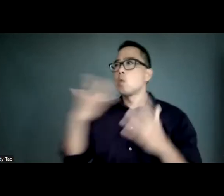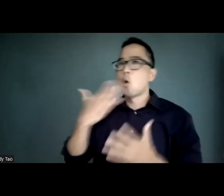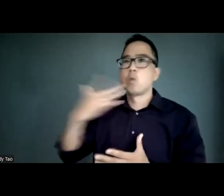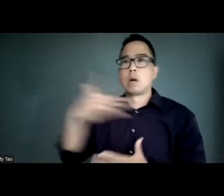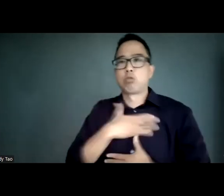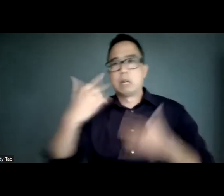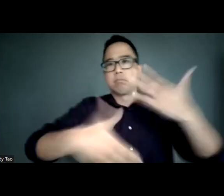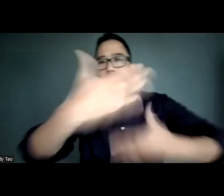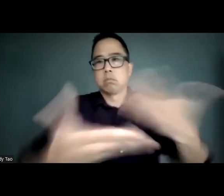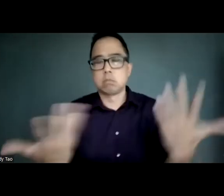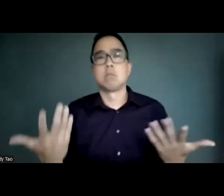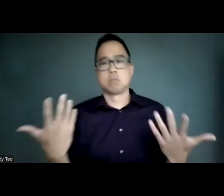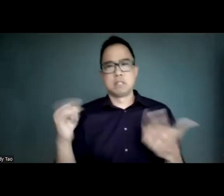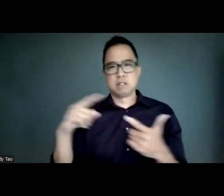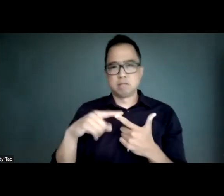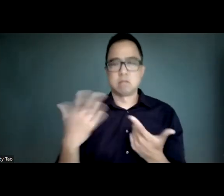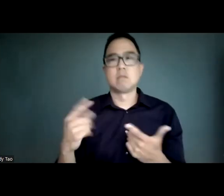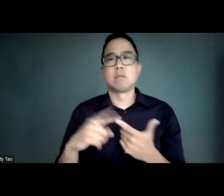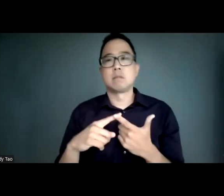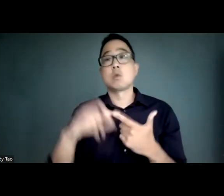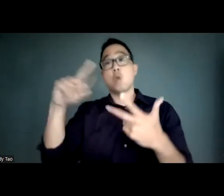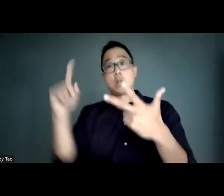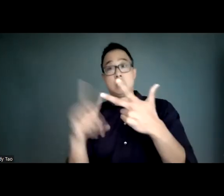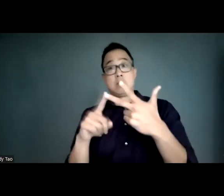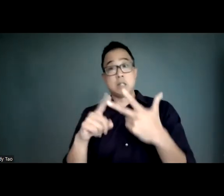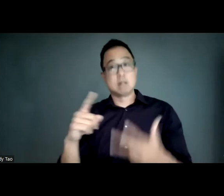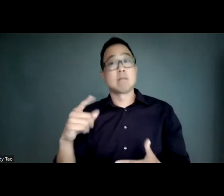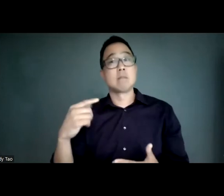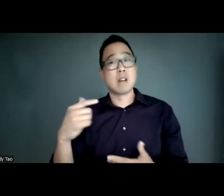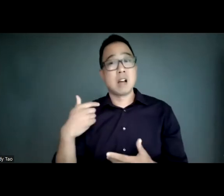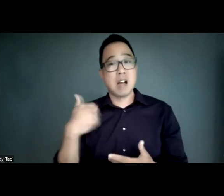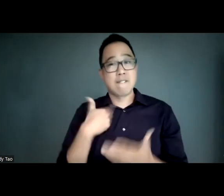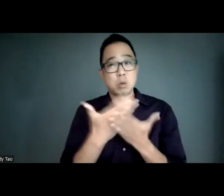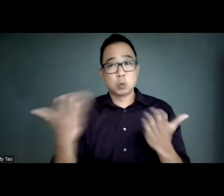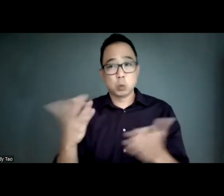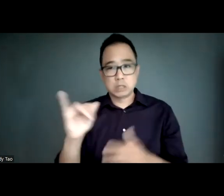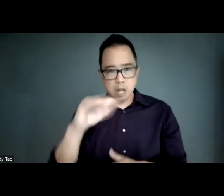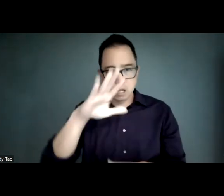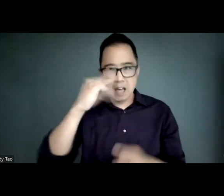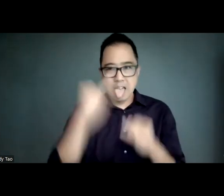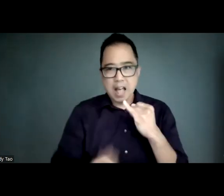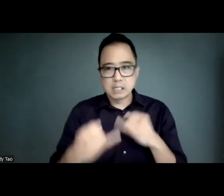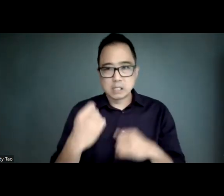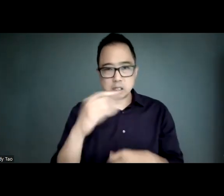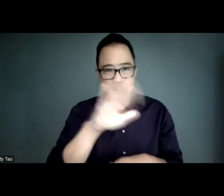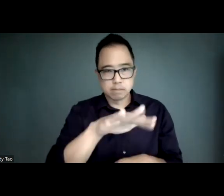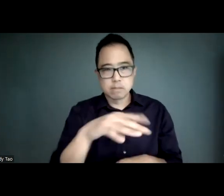symptoms, get tested, and go from there so that it's not all the blame isn't on one